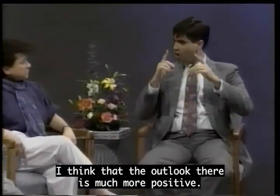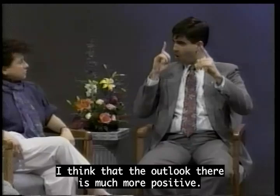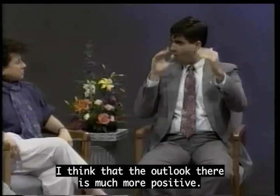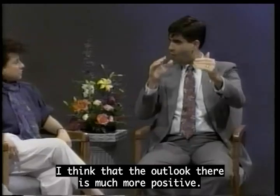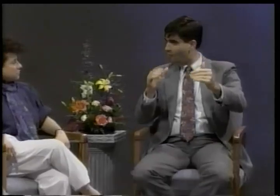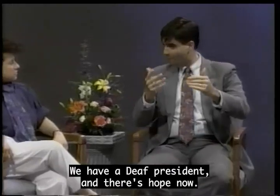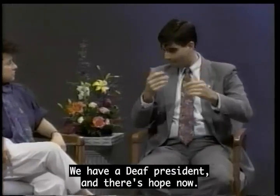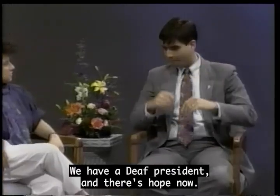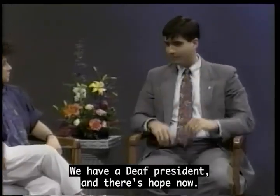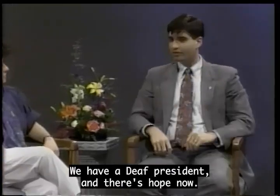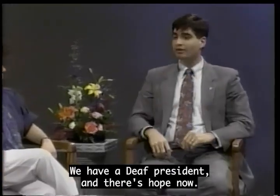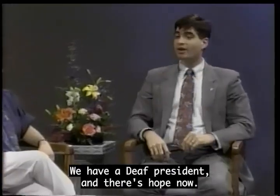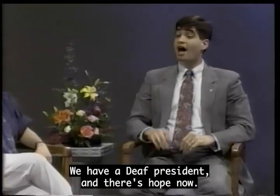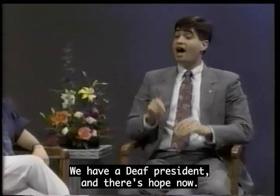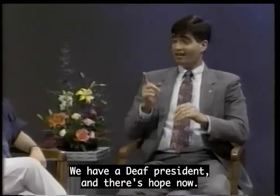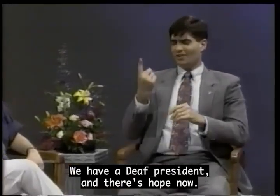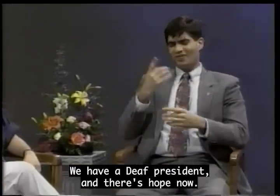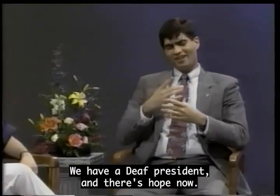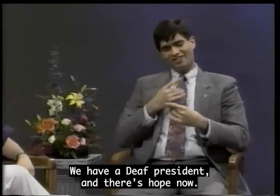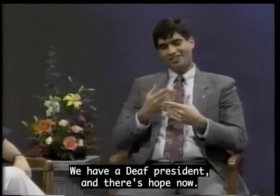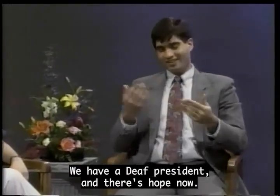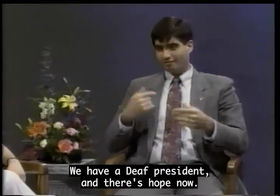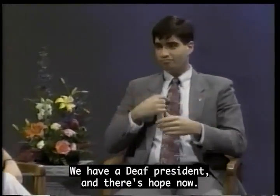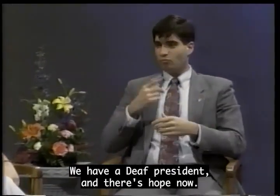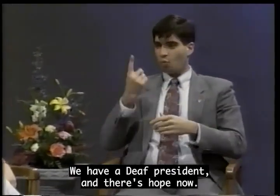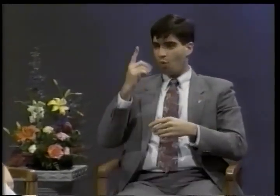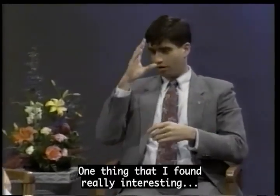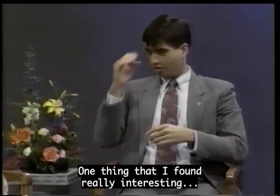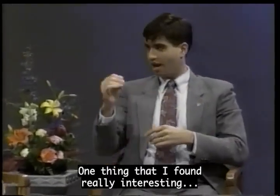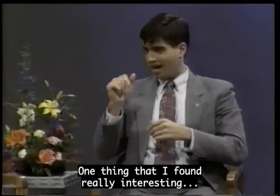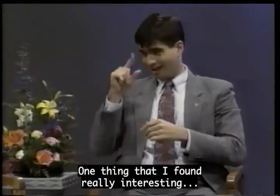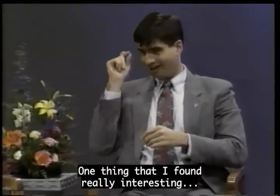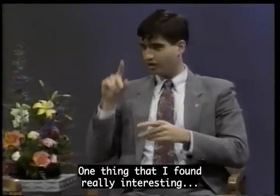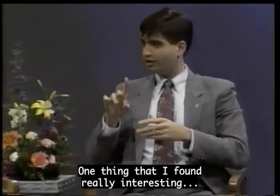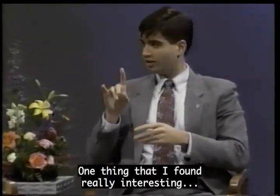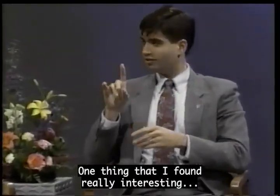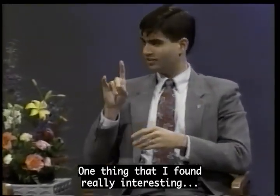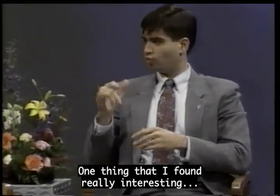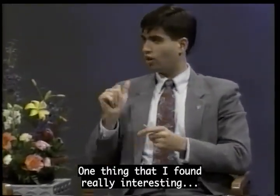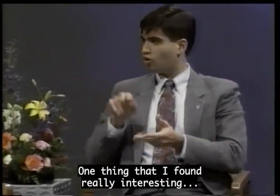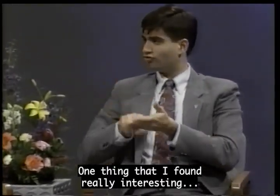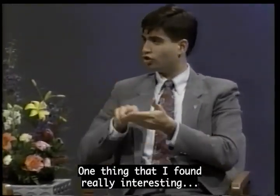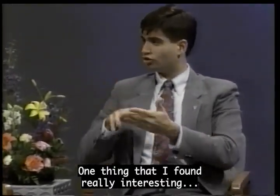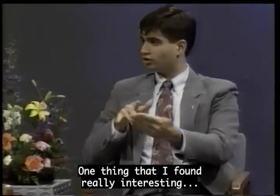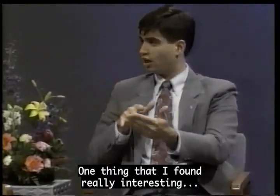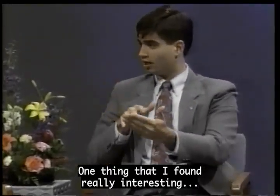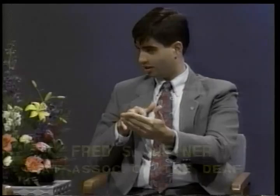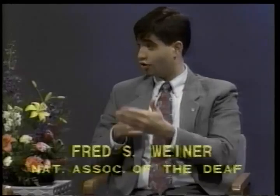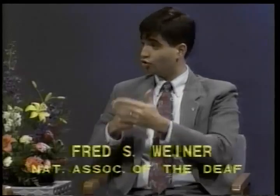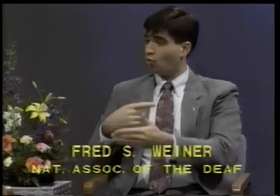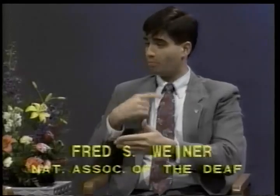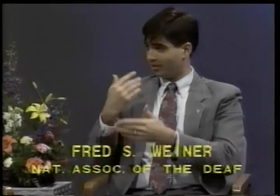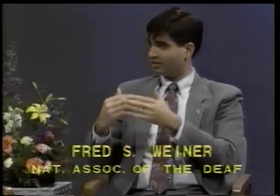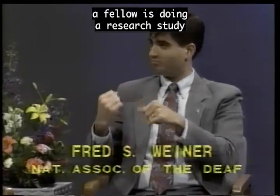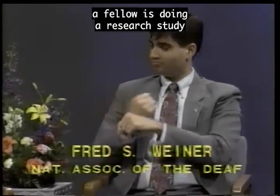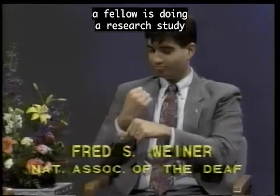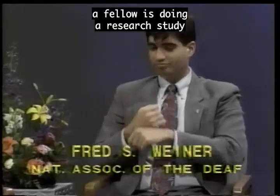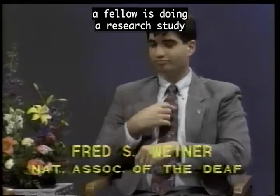deaf president and there's hope now. One thing that I found really interesting, a fellow's doing a research study and